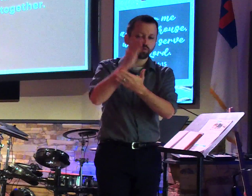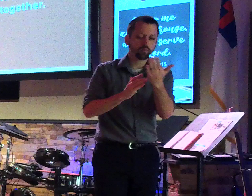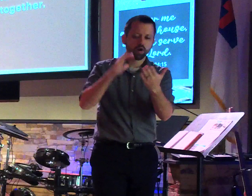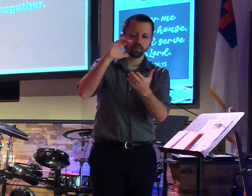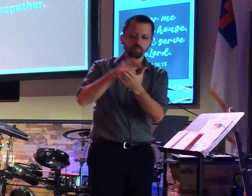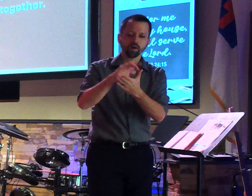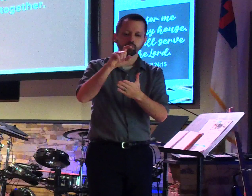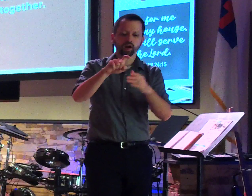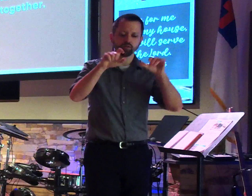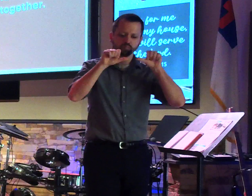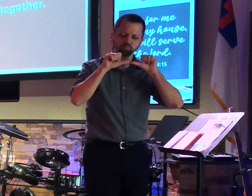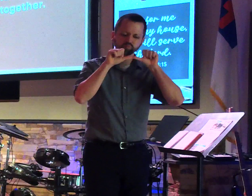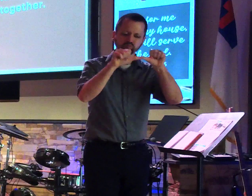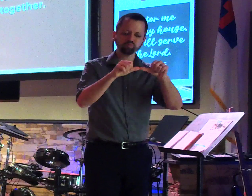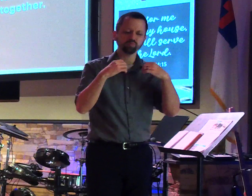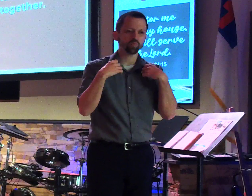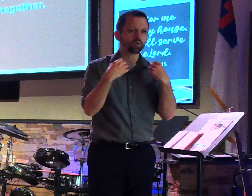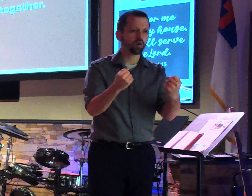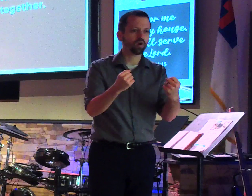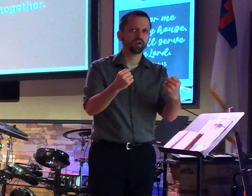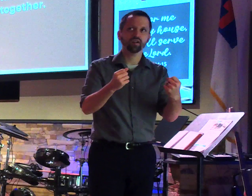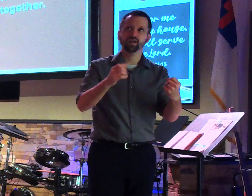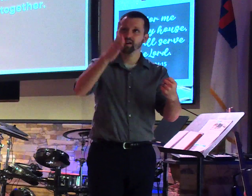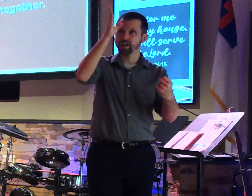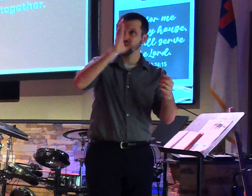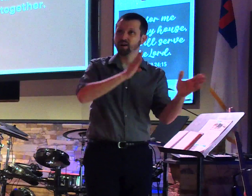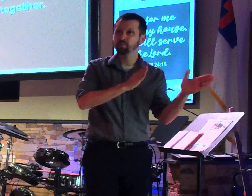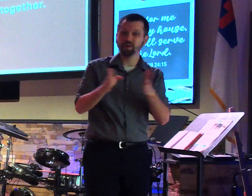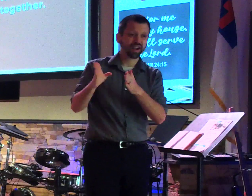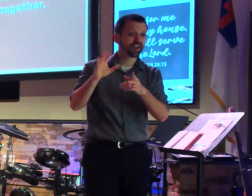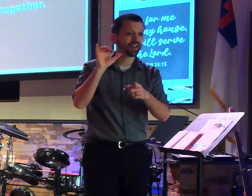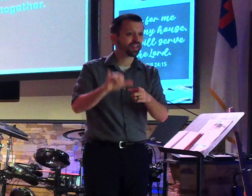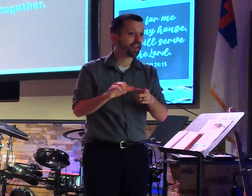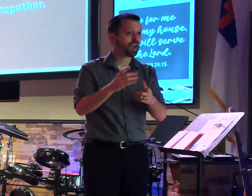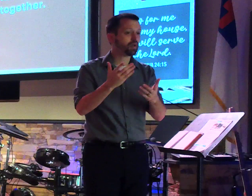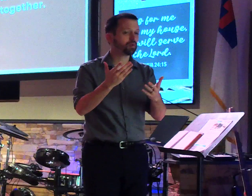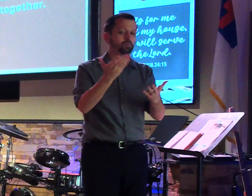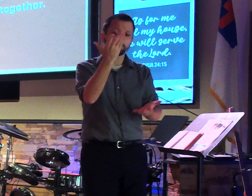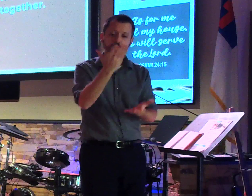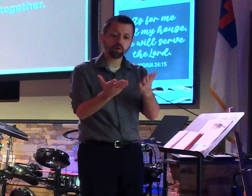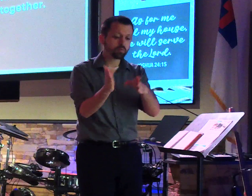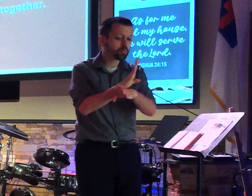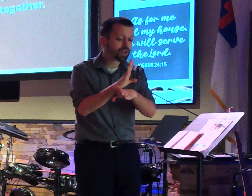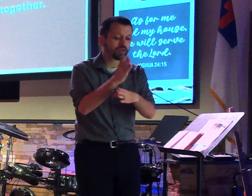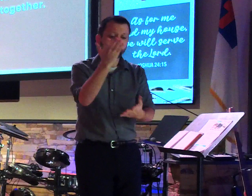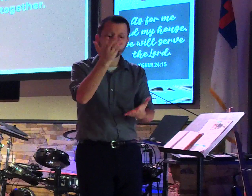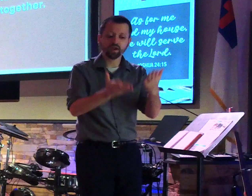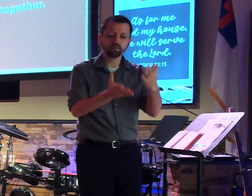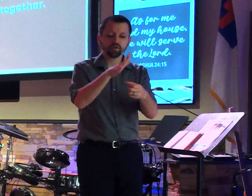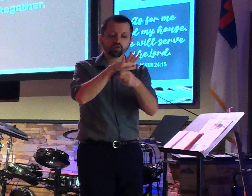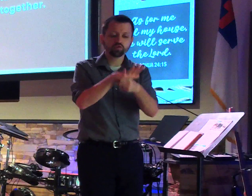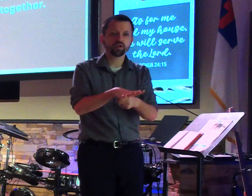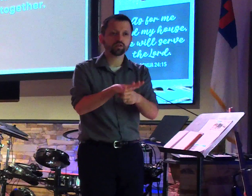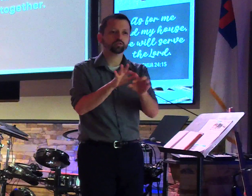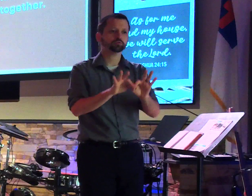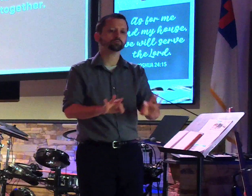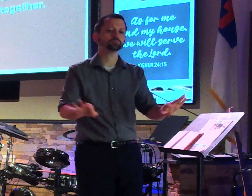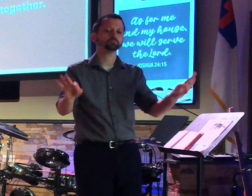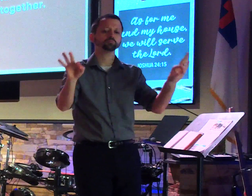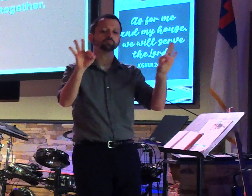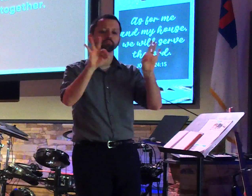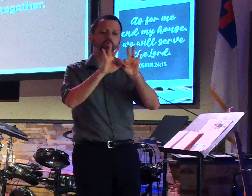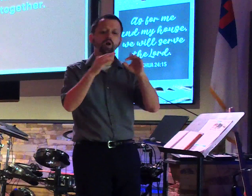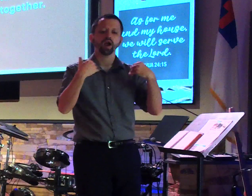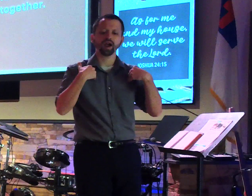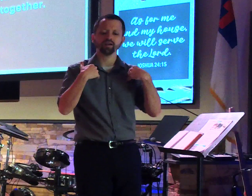God intended. Through changes and trials, I know you may be very busy, you may be stressed out, but you've got to come together and